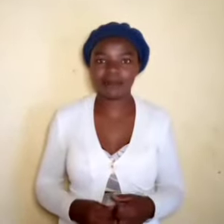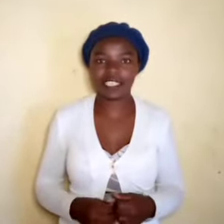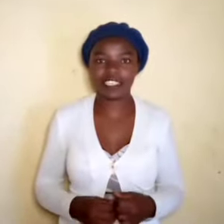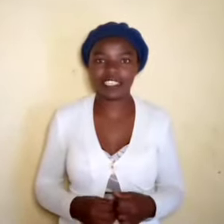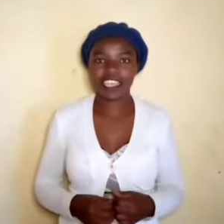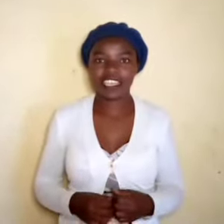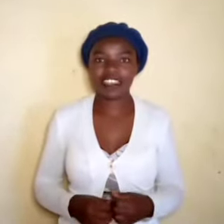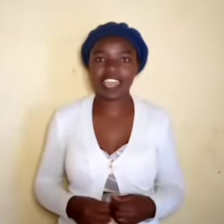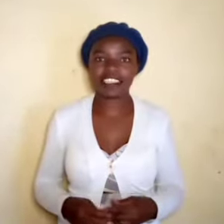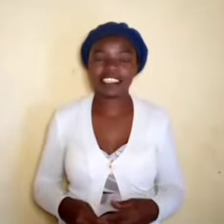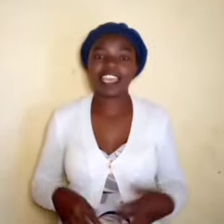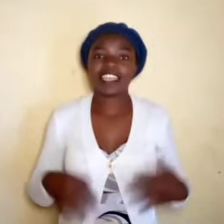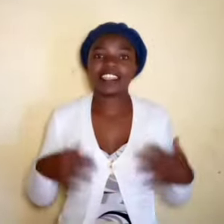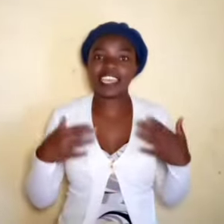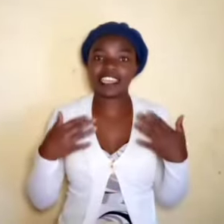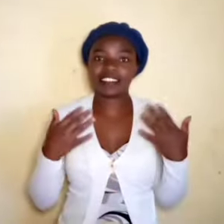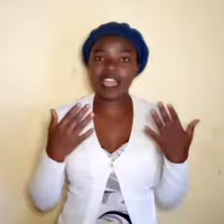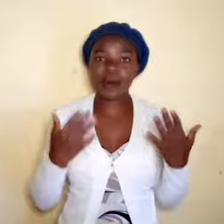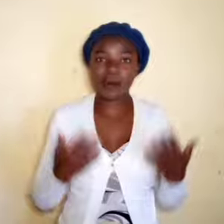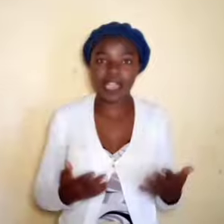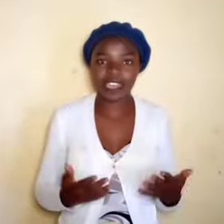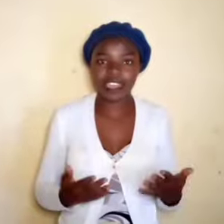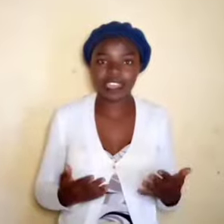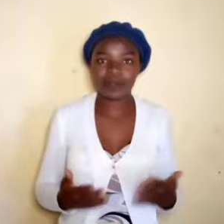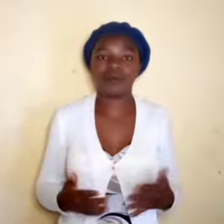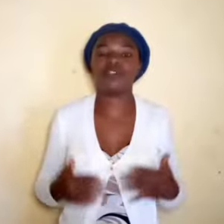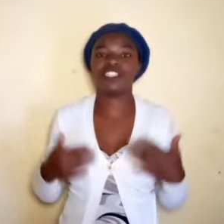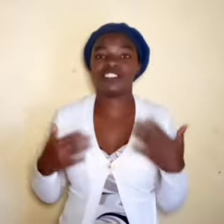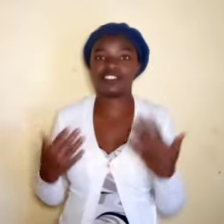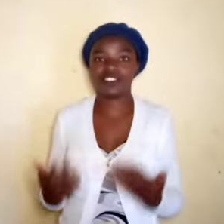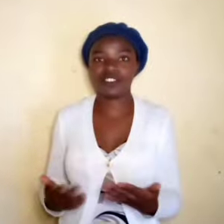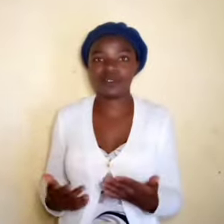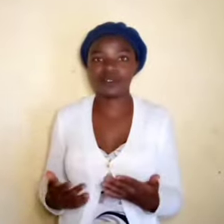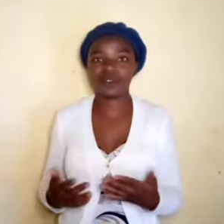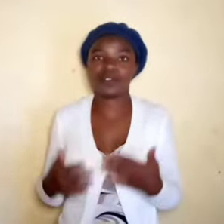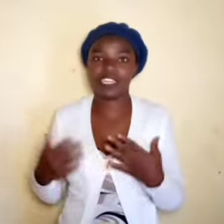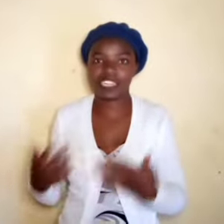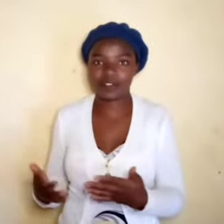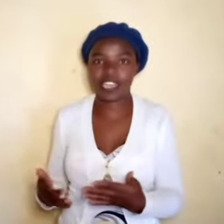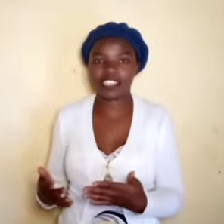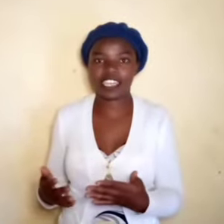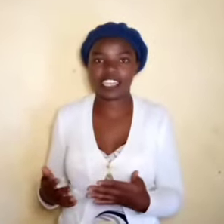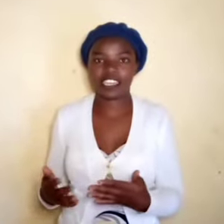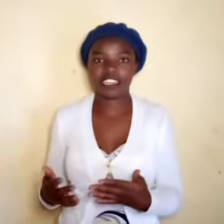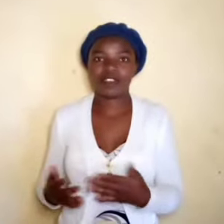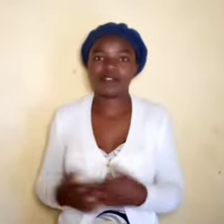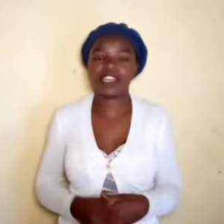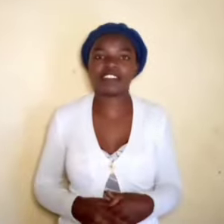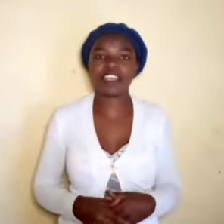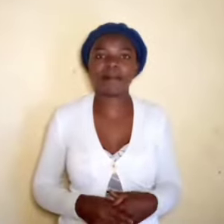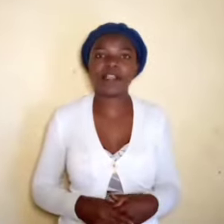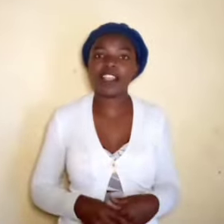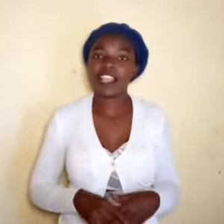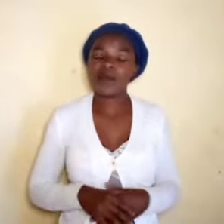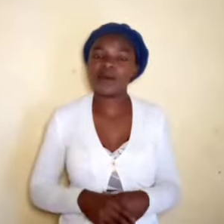means that there is a word which is new to the deaf culture. For example,